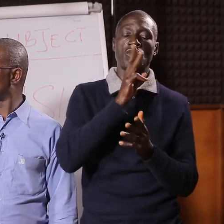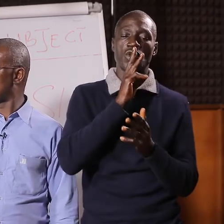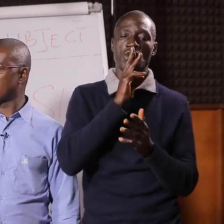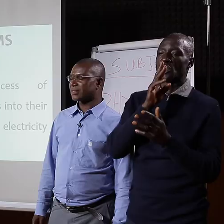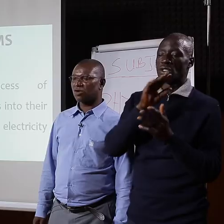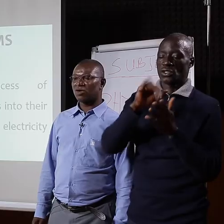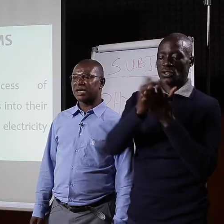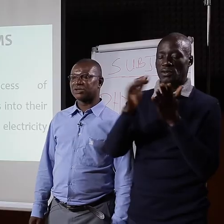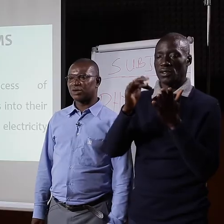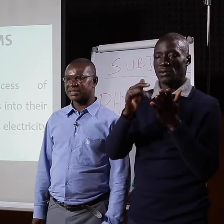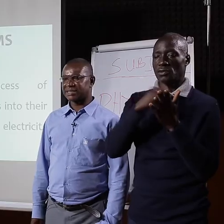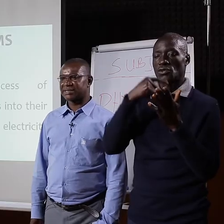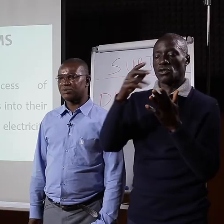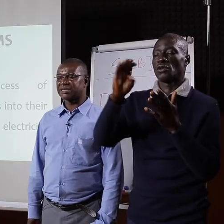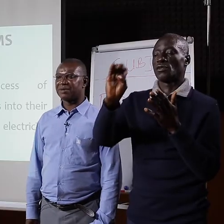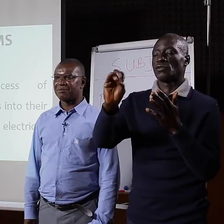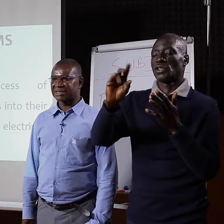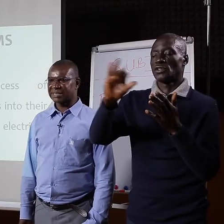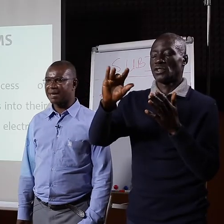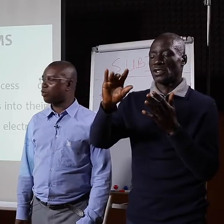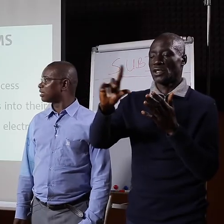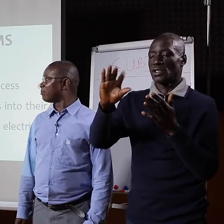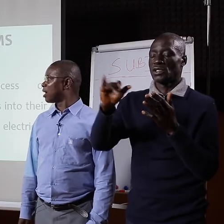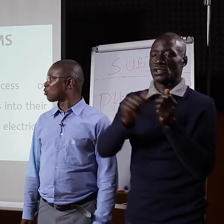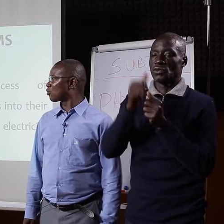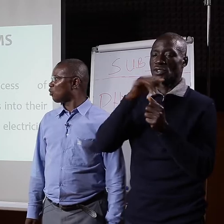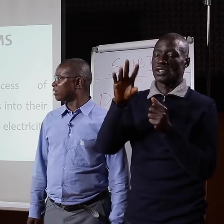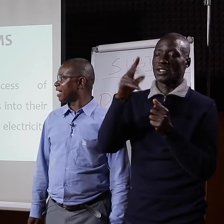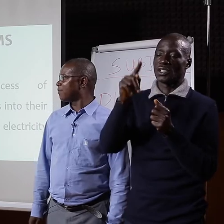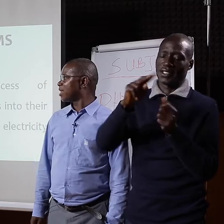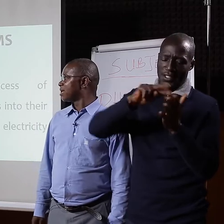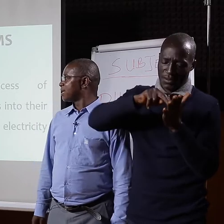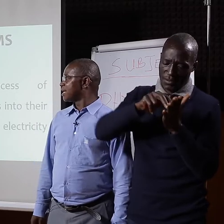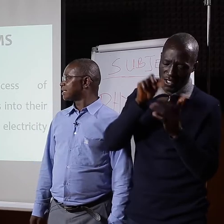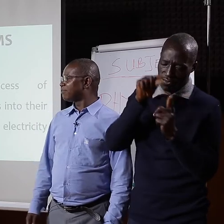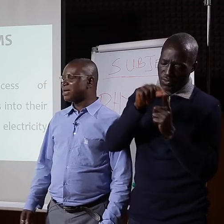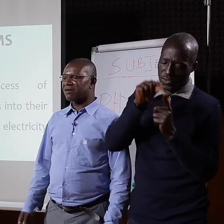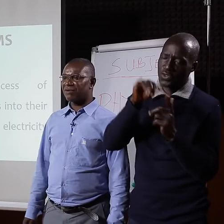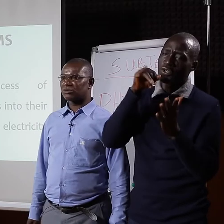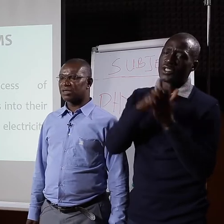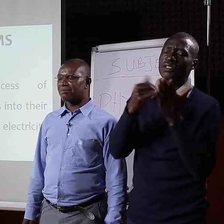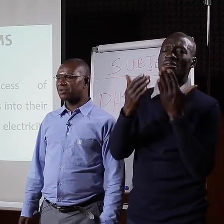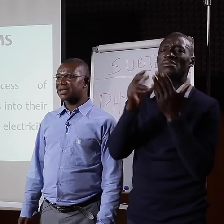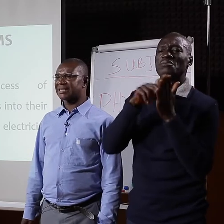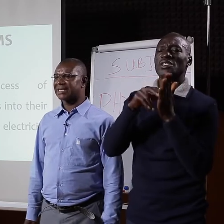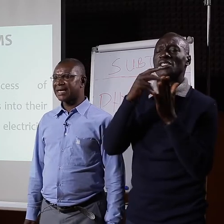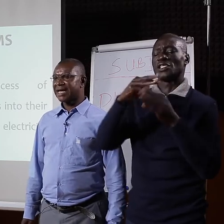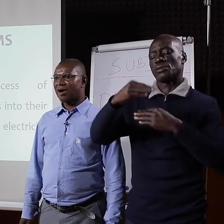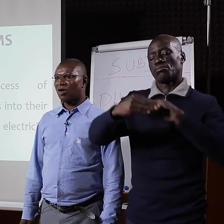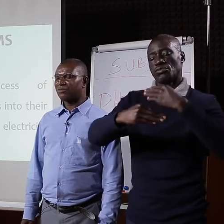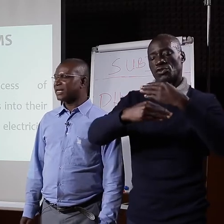as follows. One, talk of electrolysis, which is a stem or the main word there. It simply refers to the